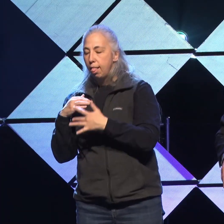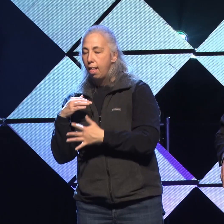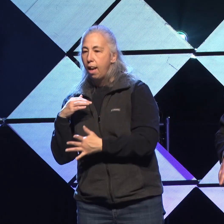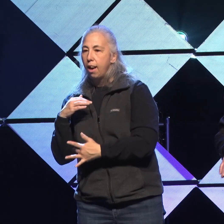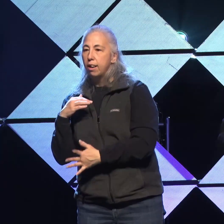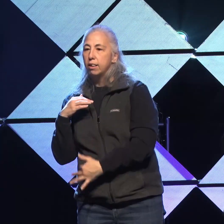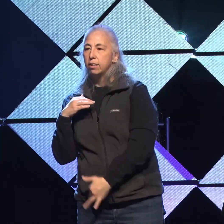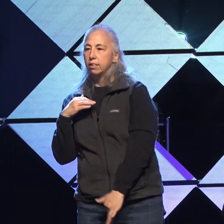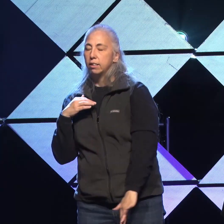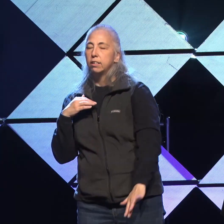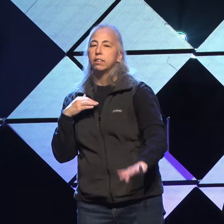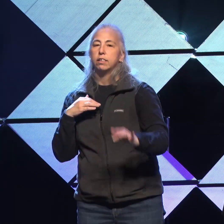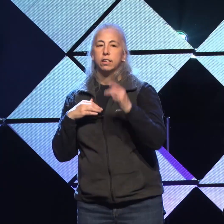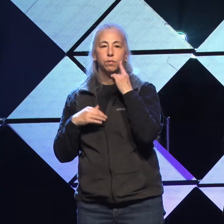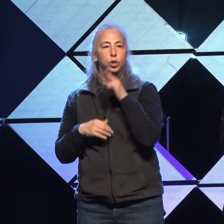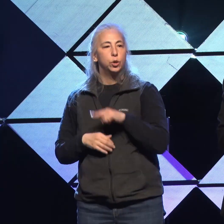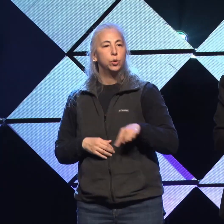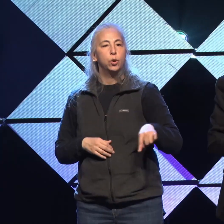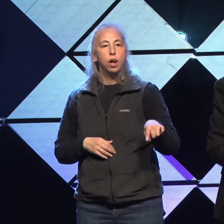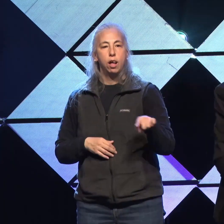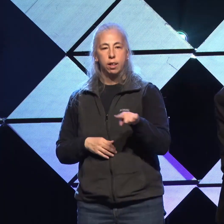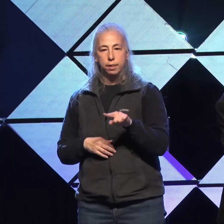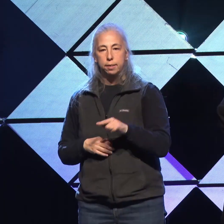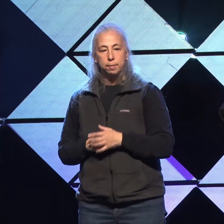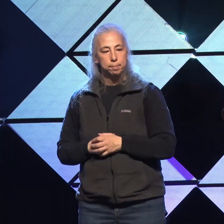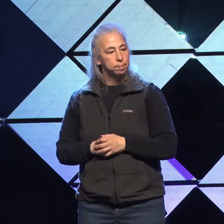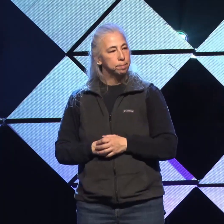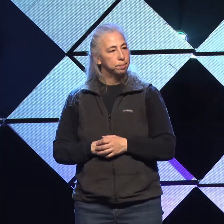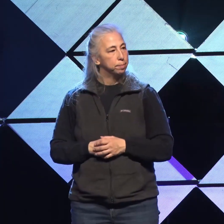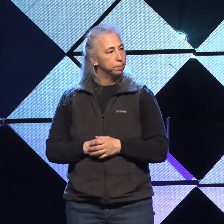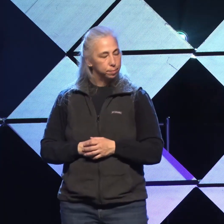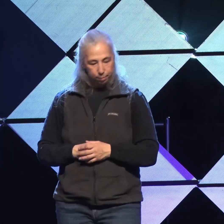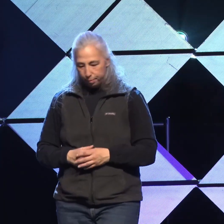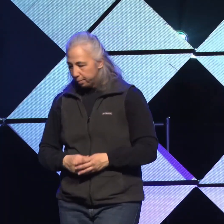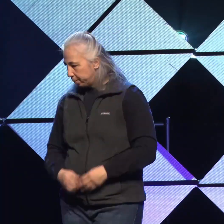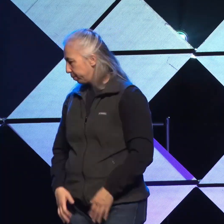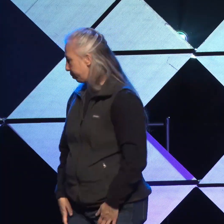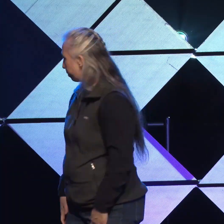you. Let us come.